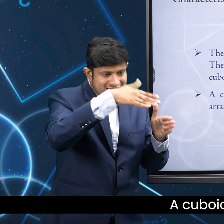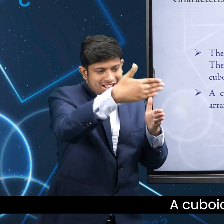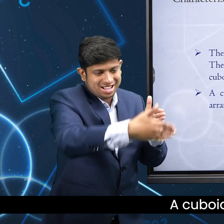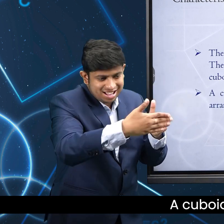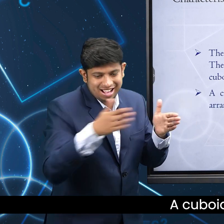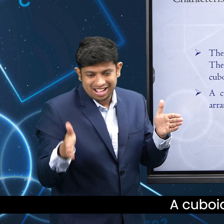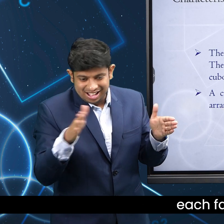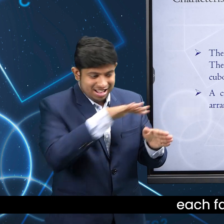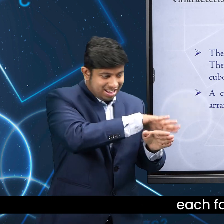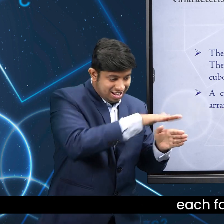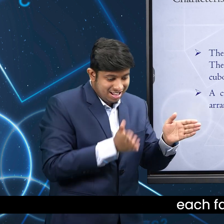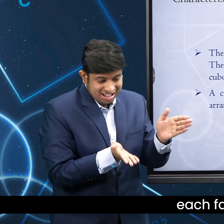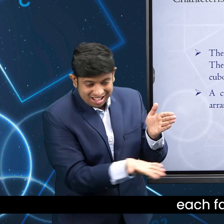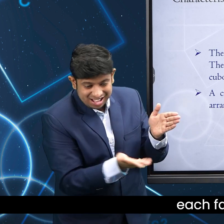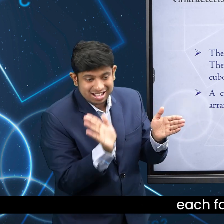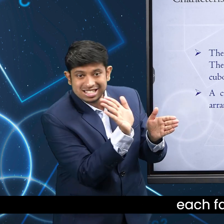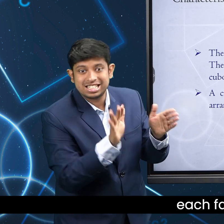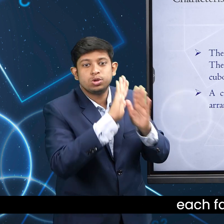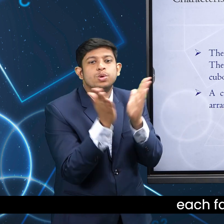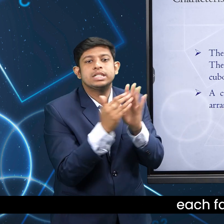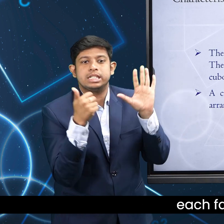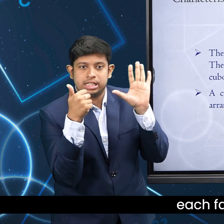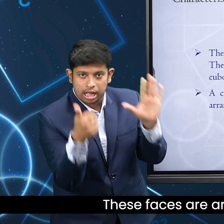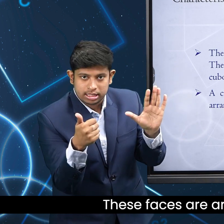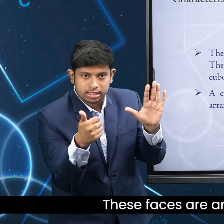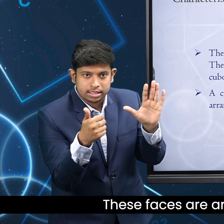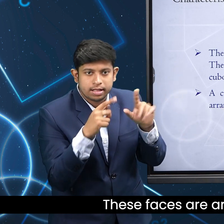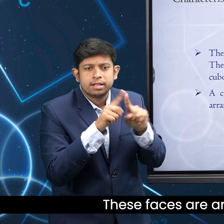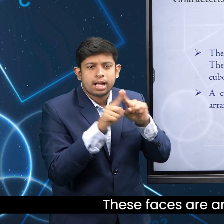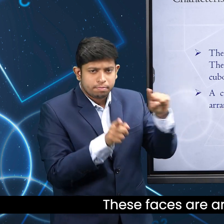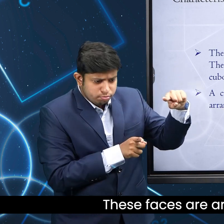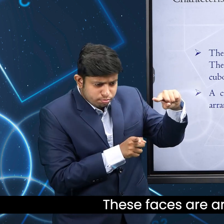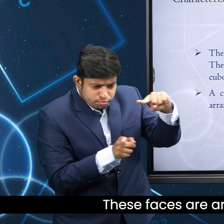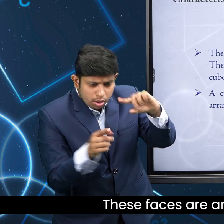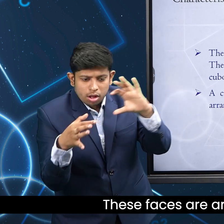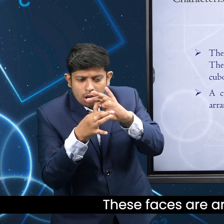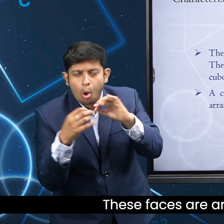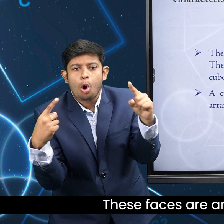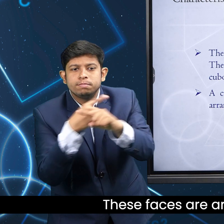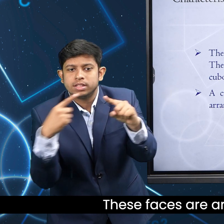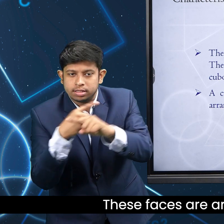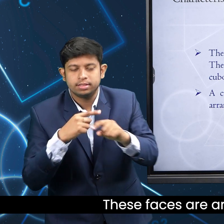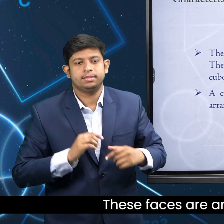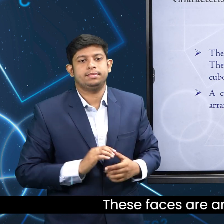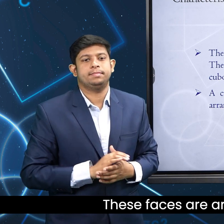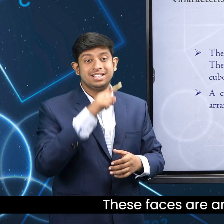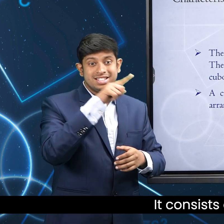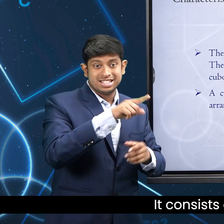faces. Each face is a rectangle. These faces are arranged in pairs of opposites. It